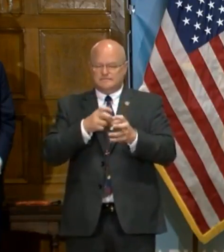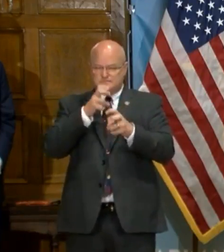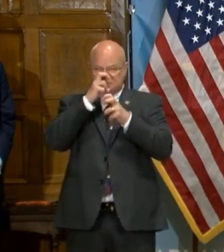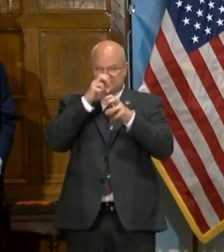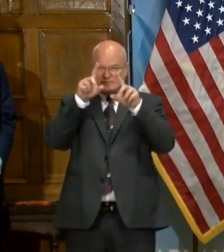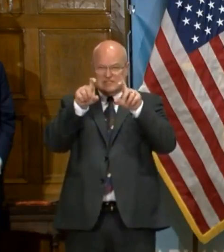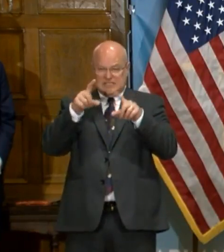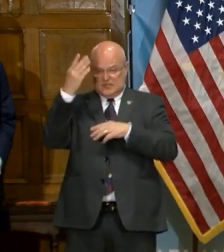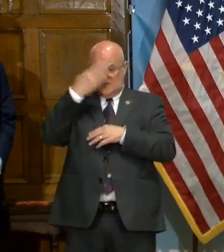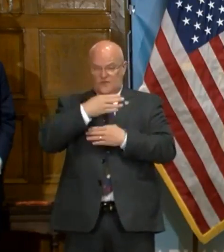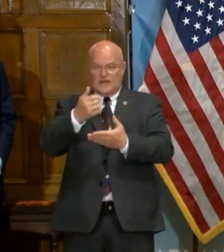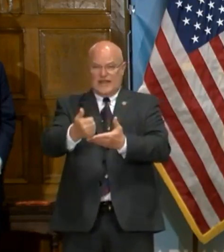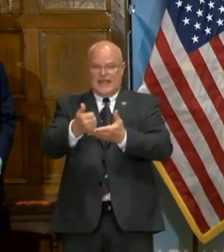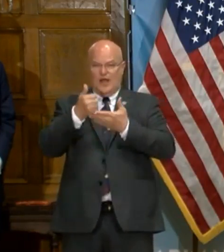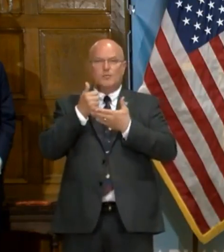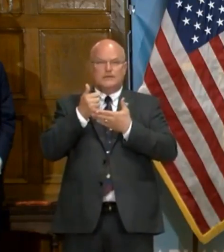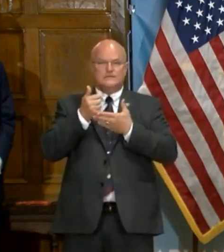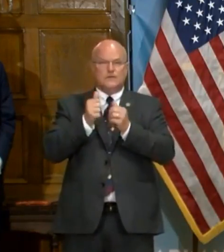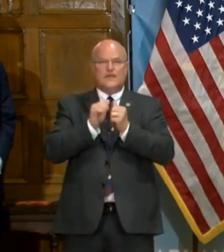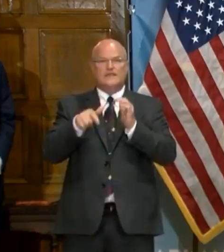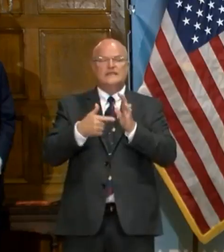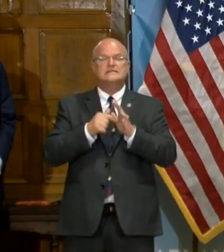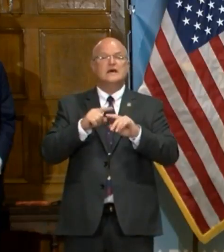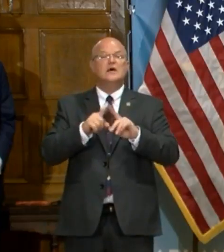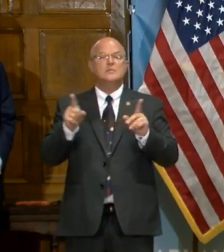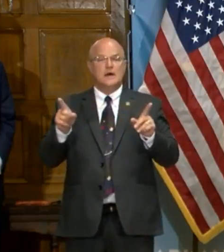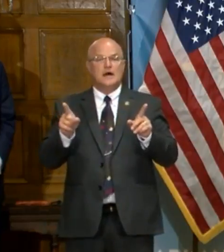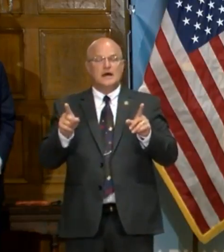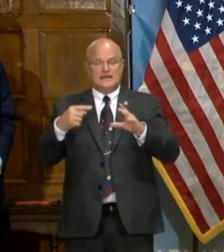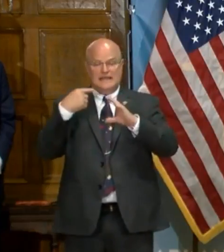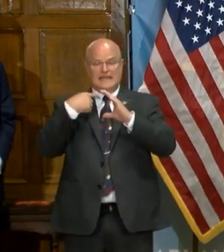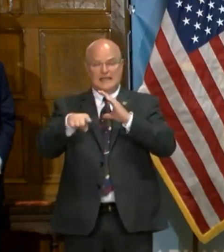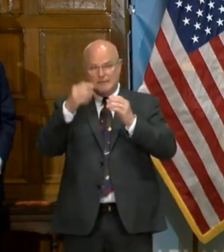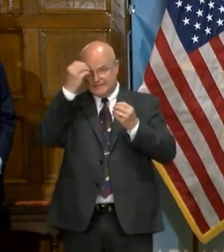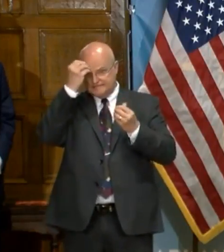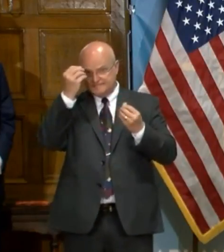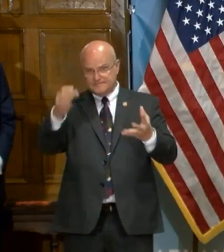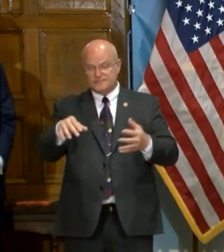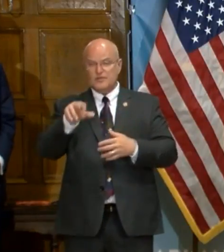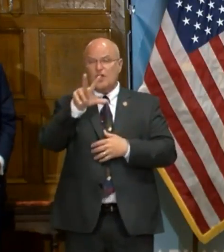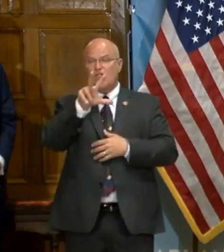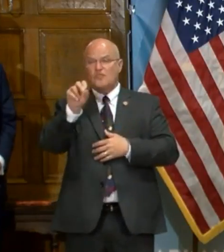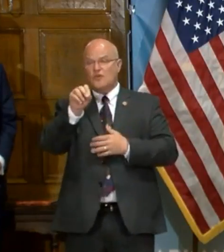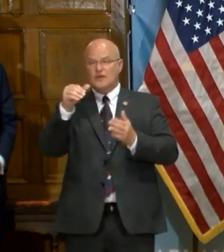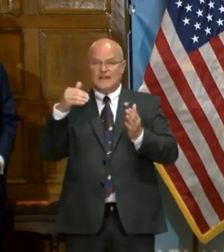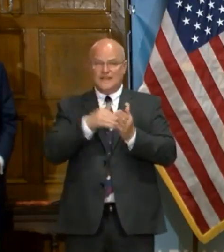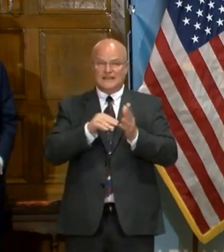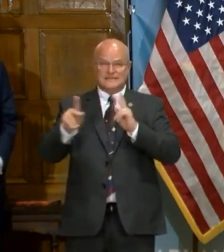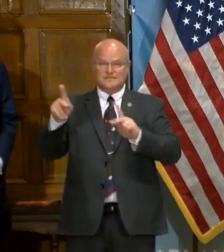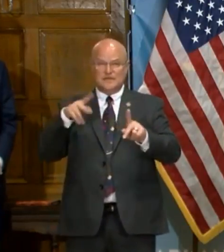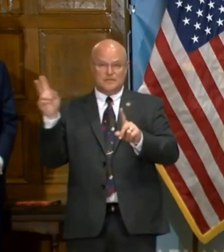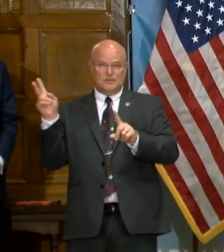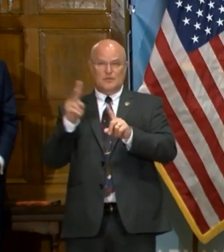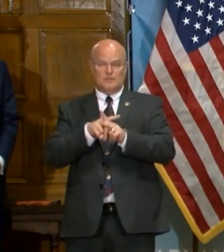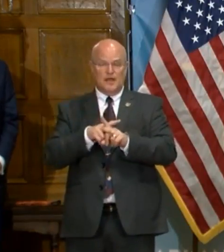testing on the front end should help us on the back side. But again, as that email alluded to those 30,000 who have applied about the